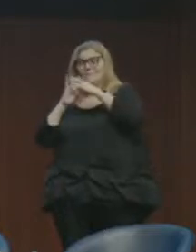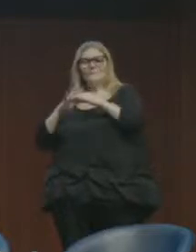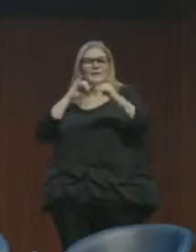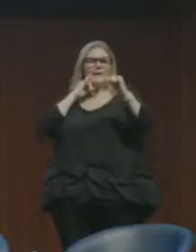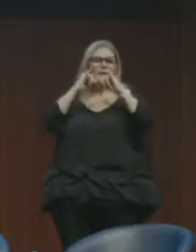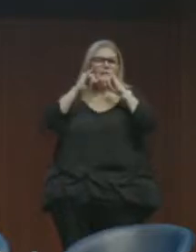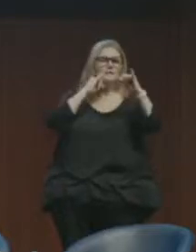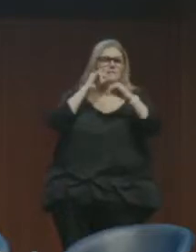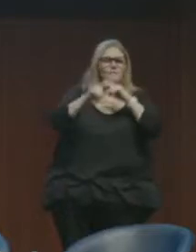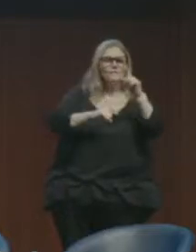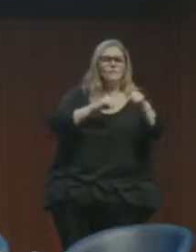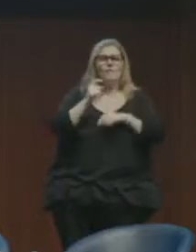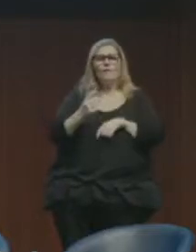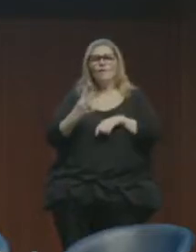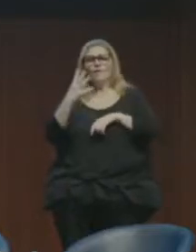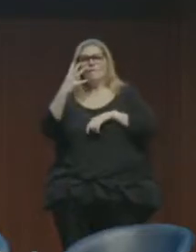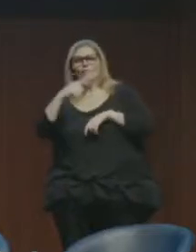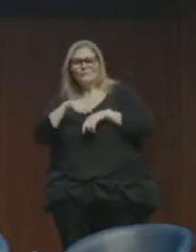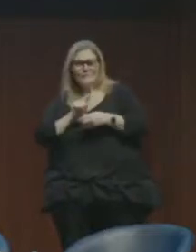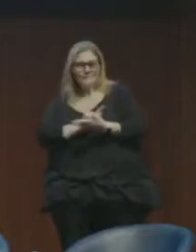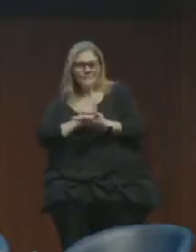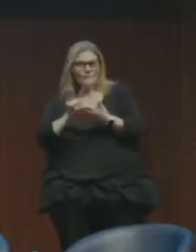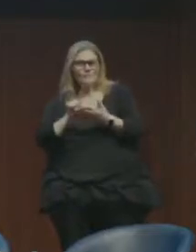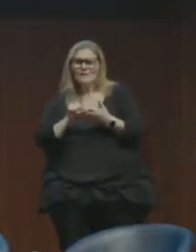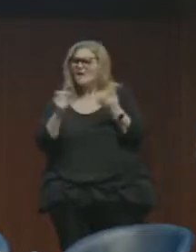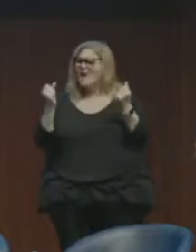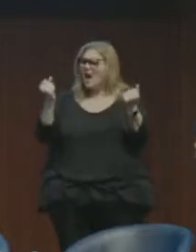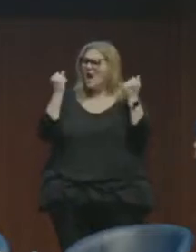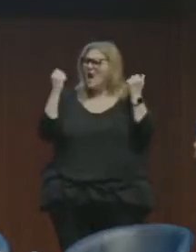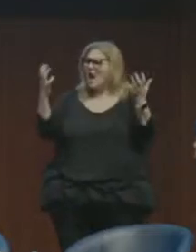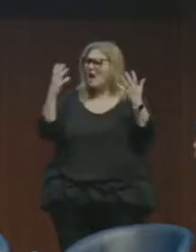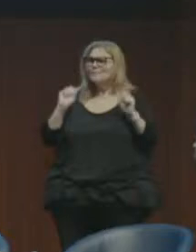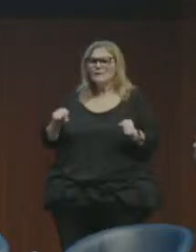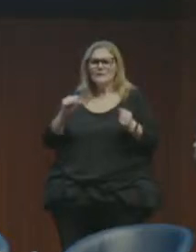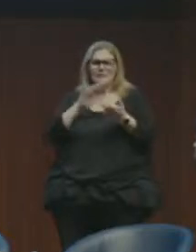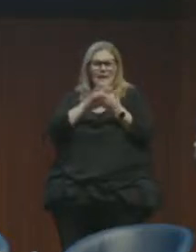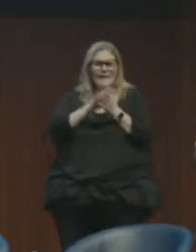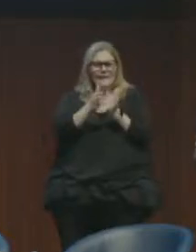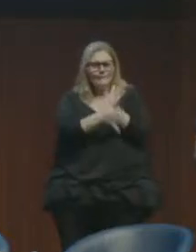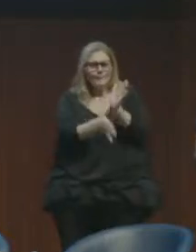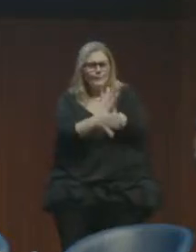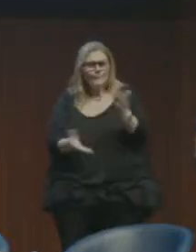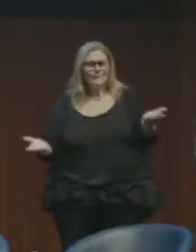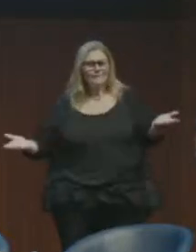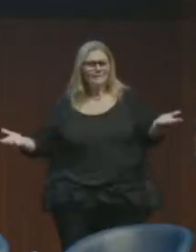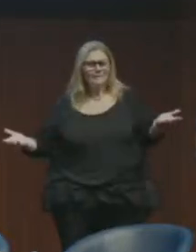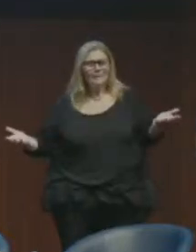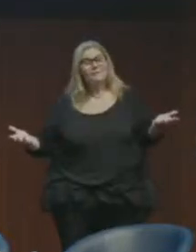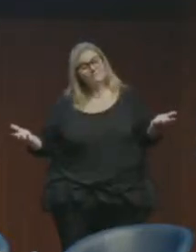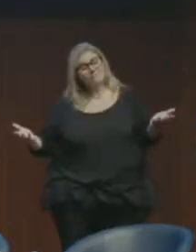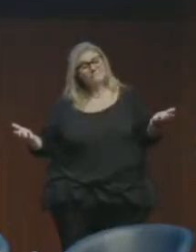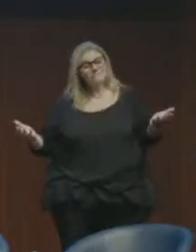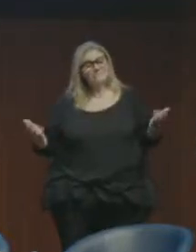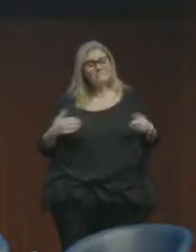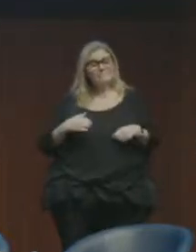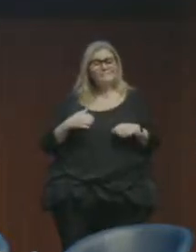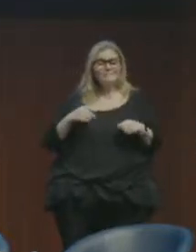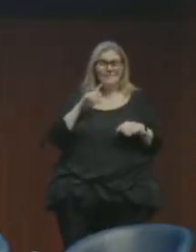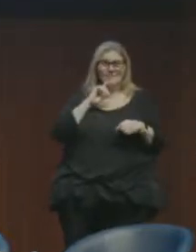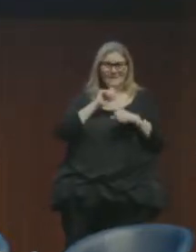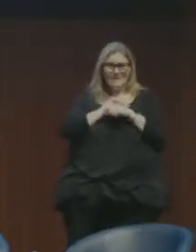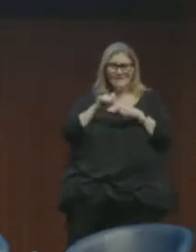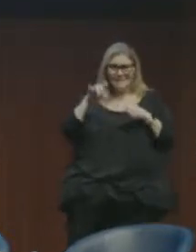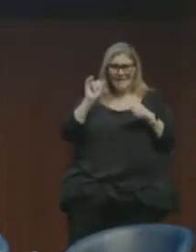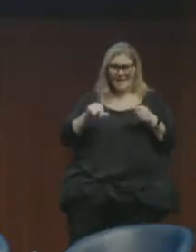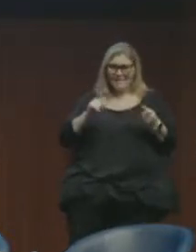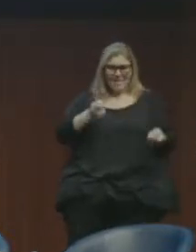Interviews 4 times this week. How many ways to clean poop? Yeah, it's real. Count the